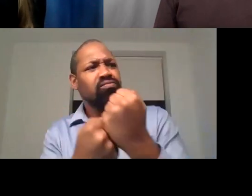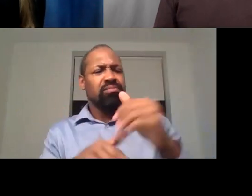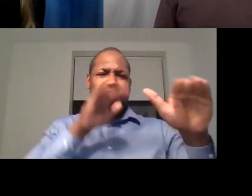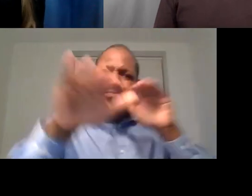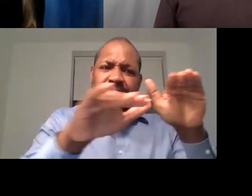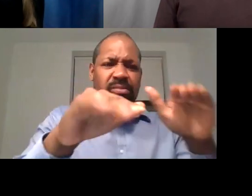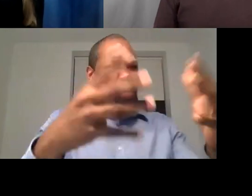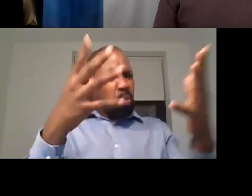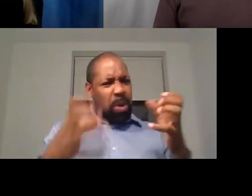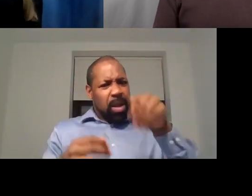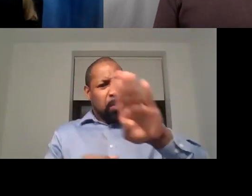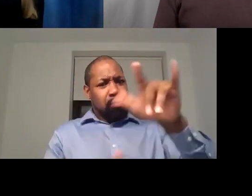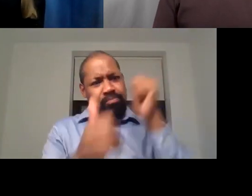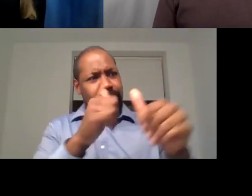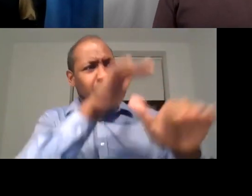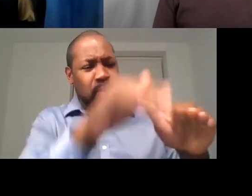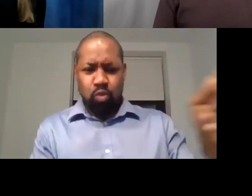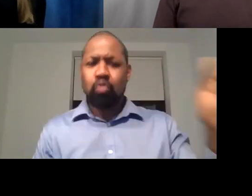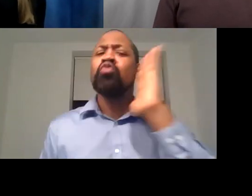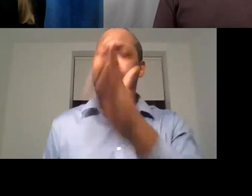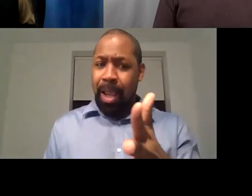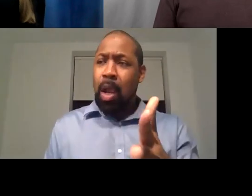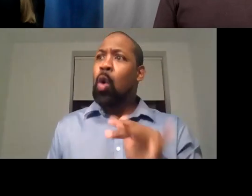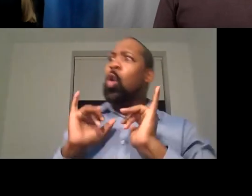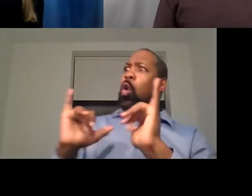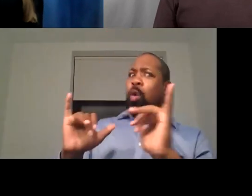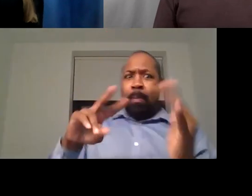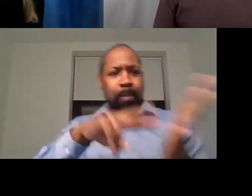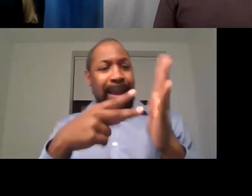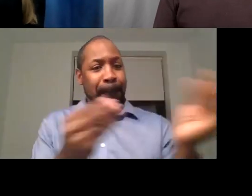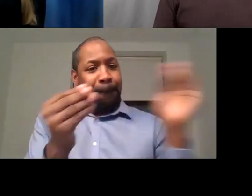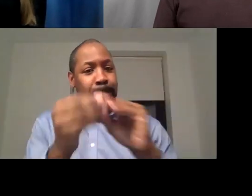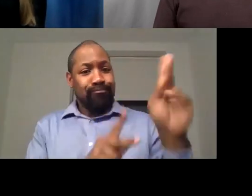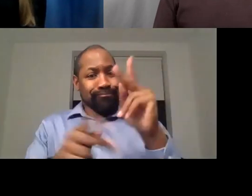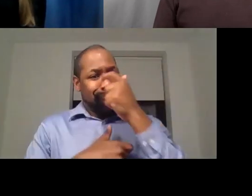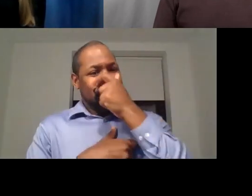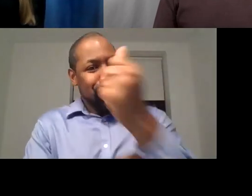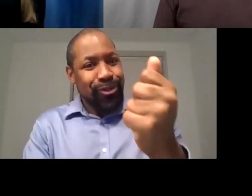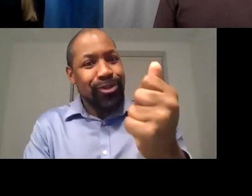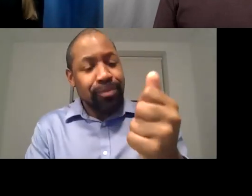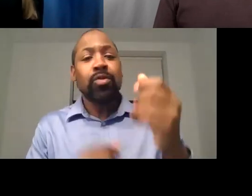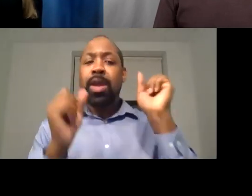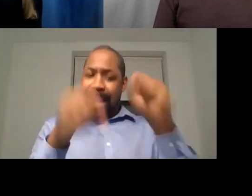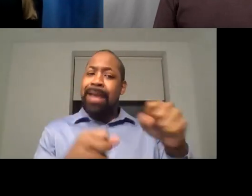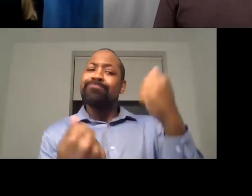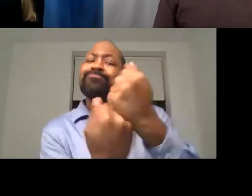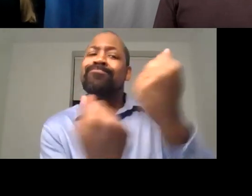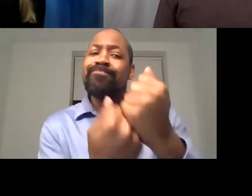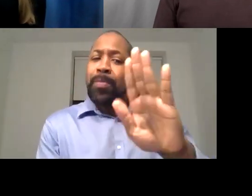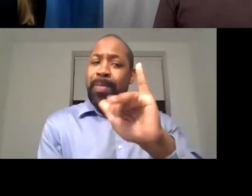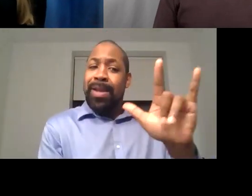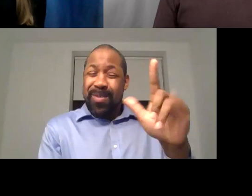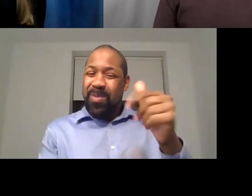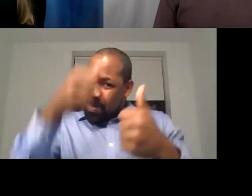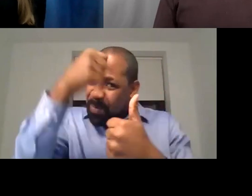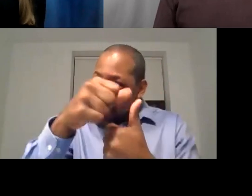if they see that there is a crowd of people behind the committee advocating for a bill to be passed, it's going to draw more attention and interest